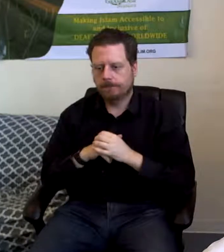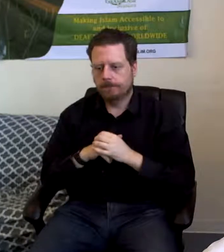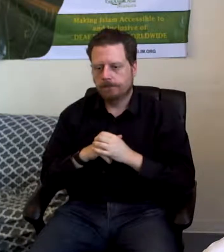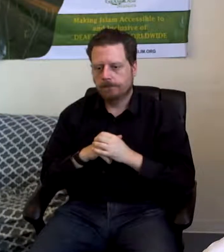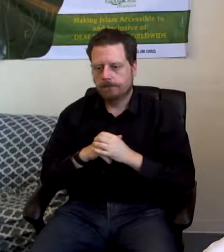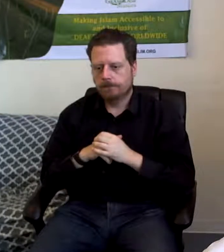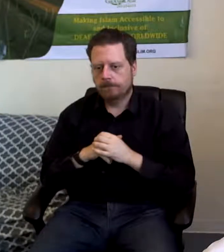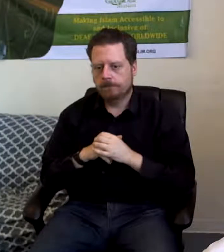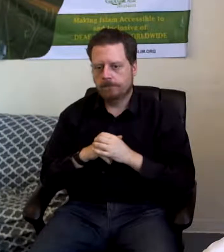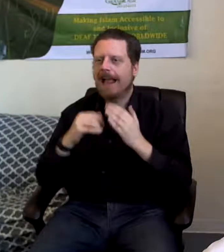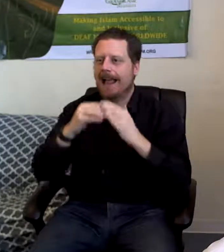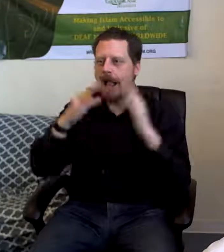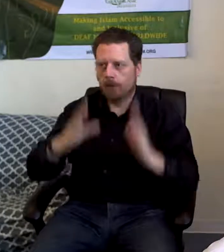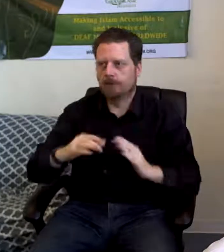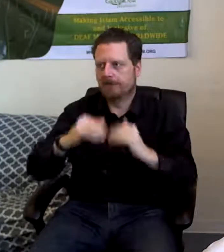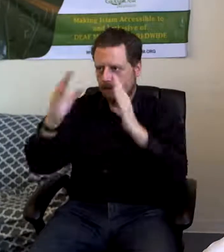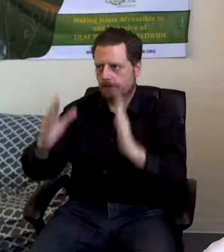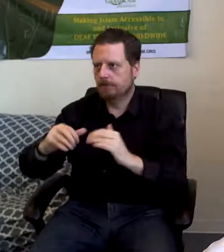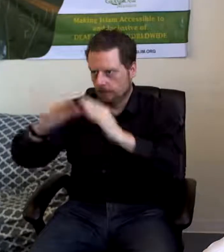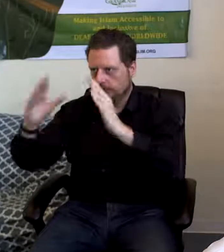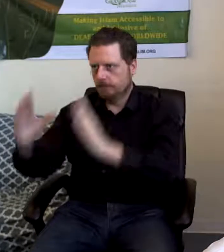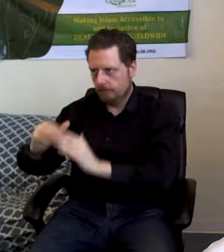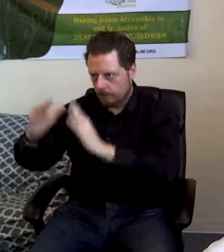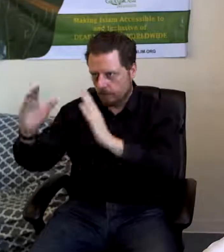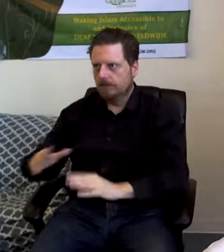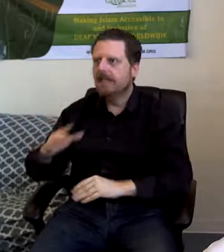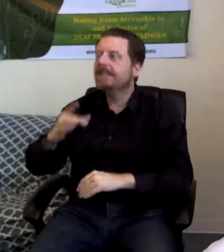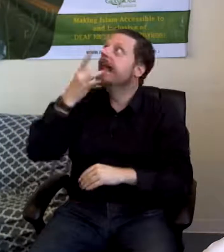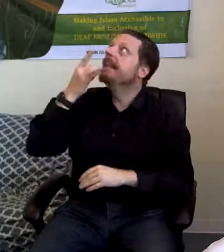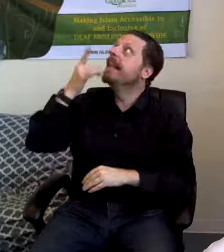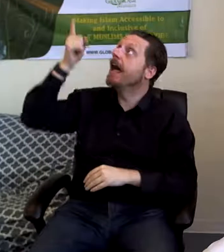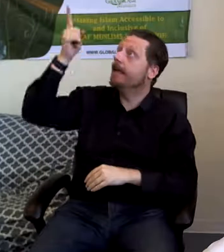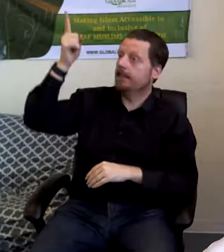In houses. So the light that